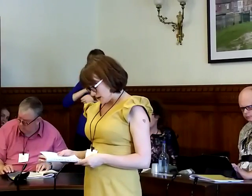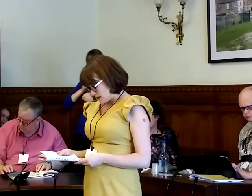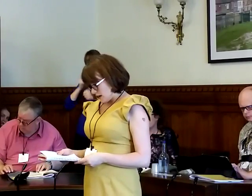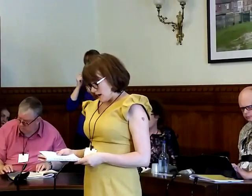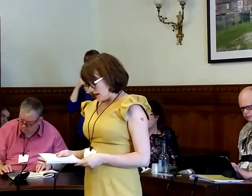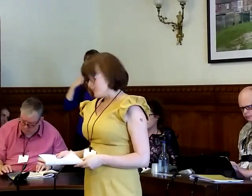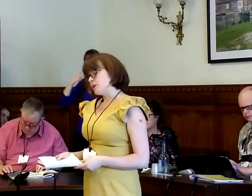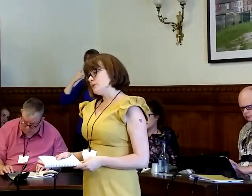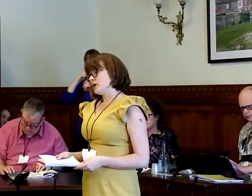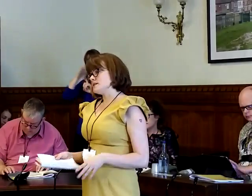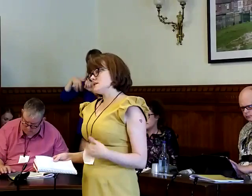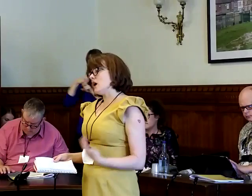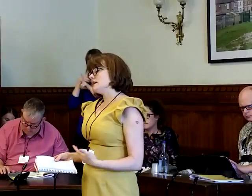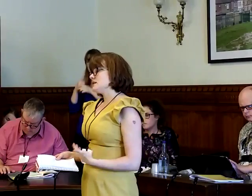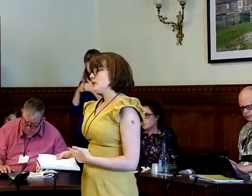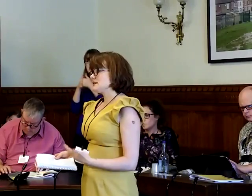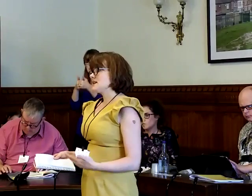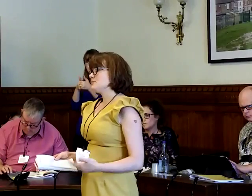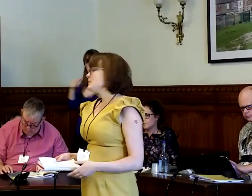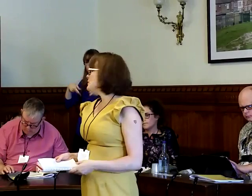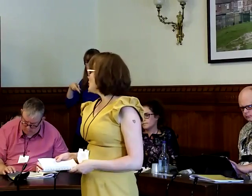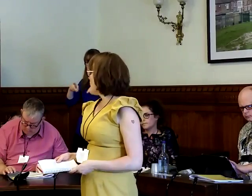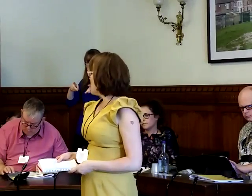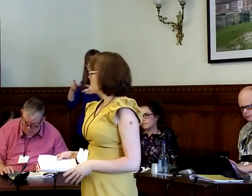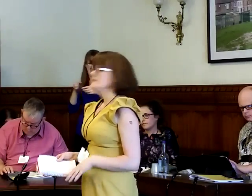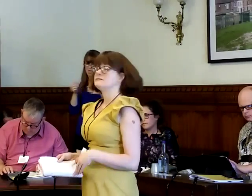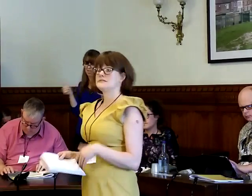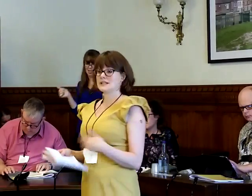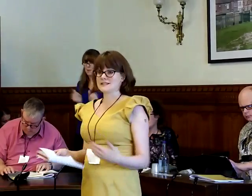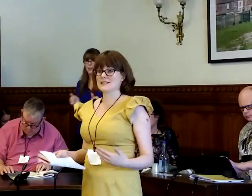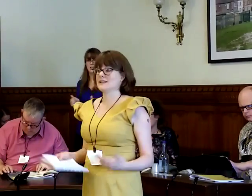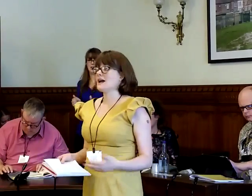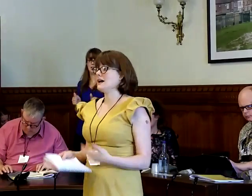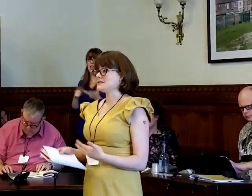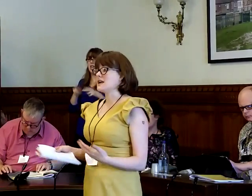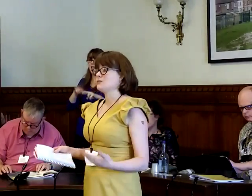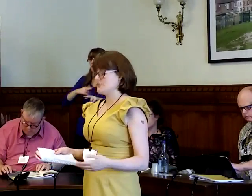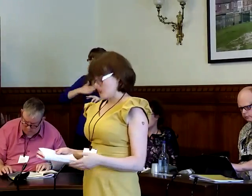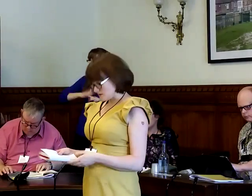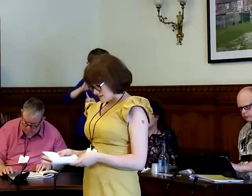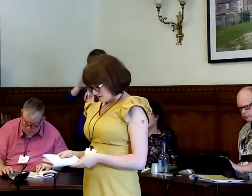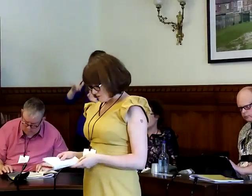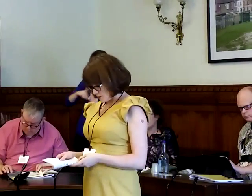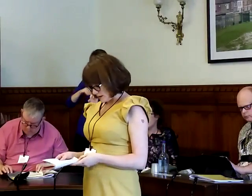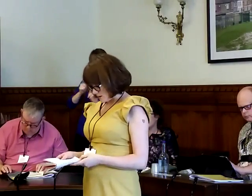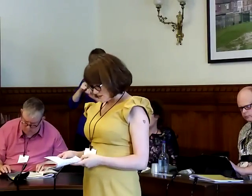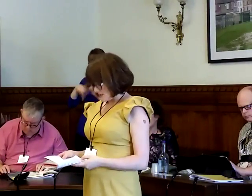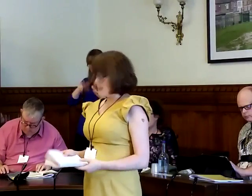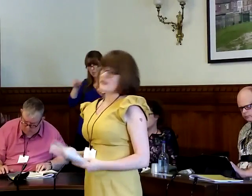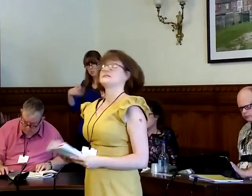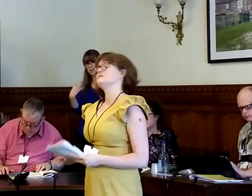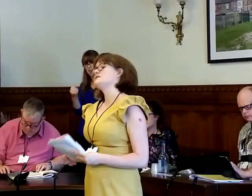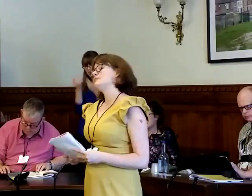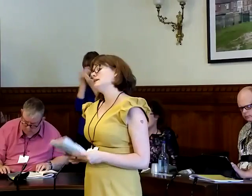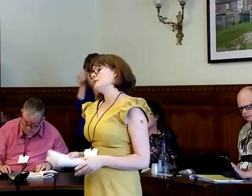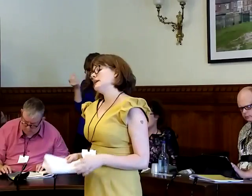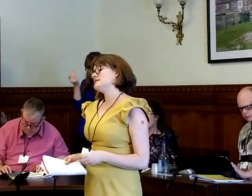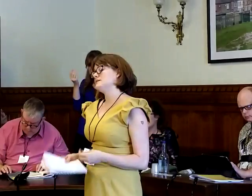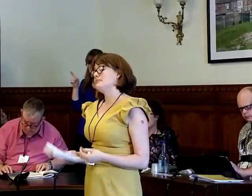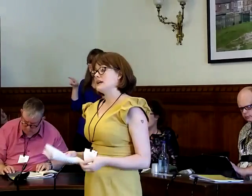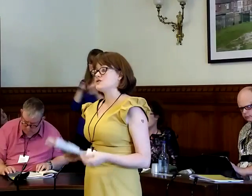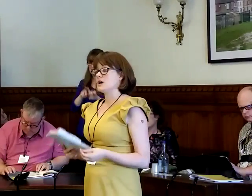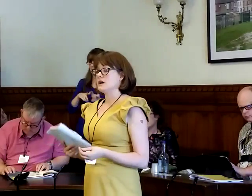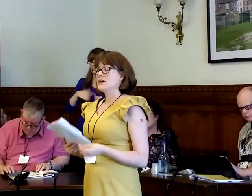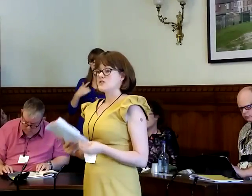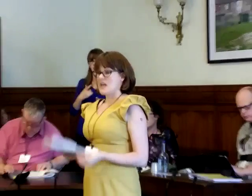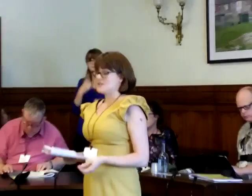support system. If we want a society where disabled people have dignity and the same life chances as everyone else, then it seems to be that